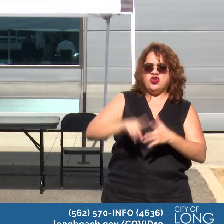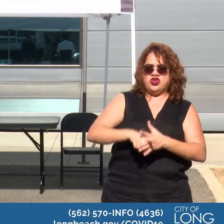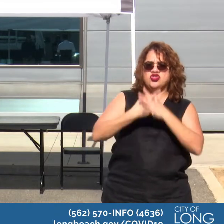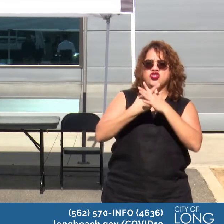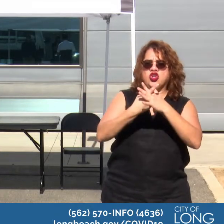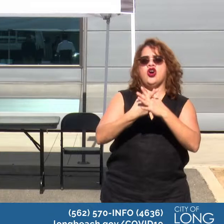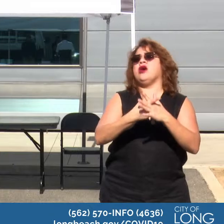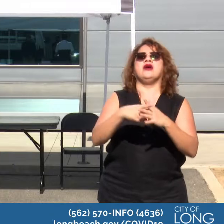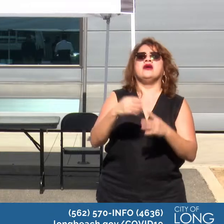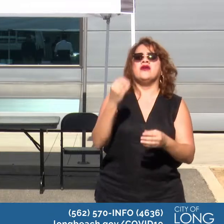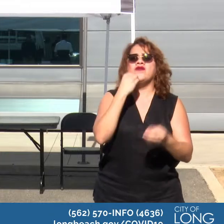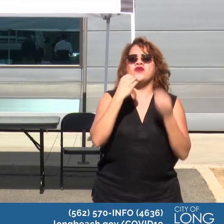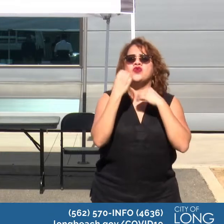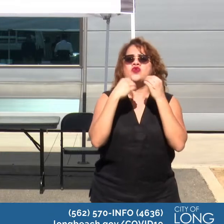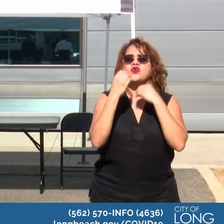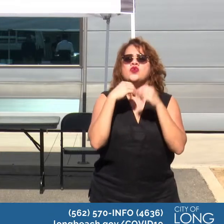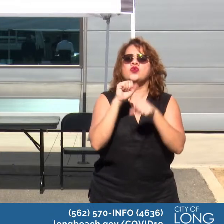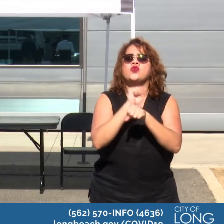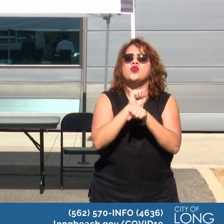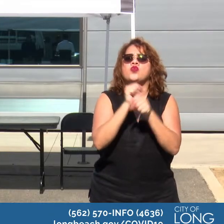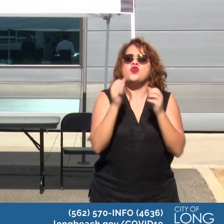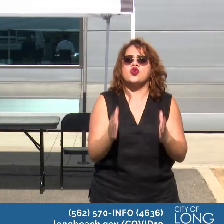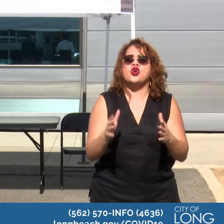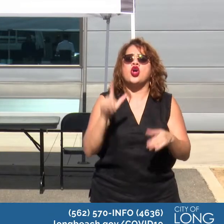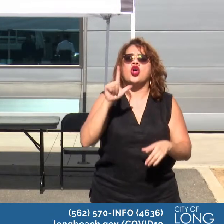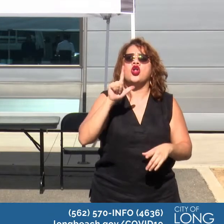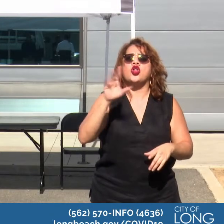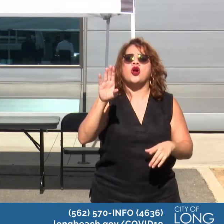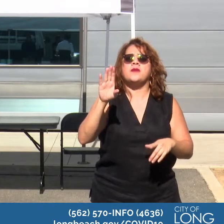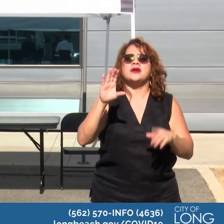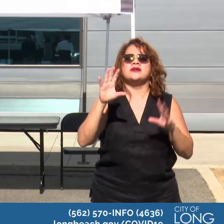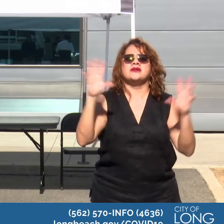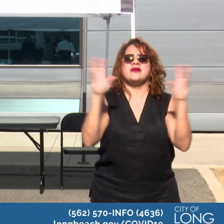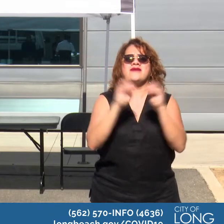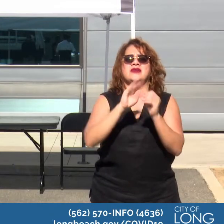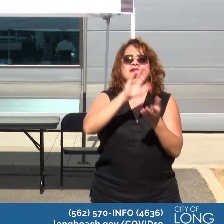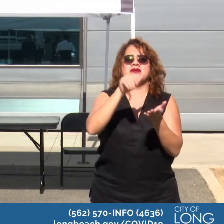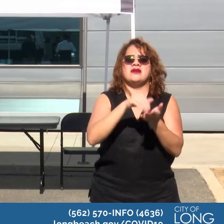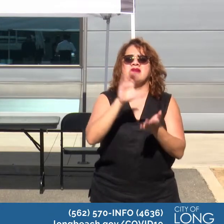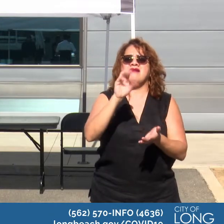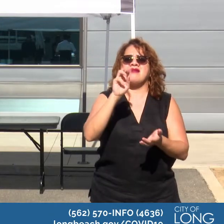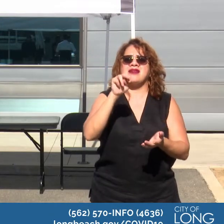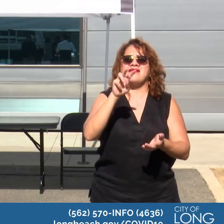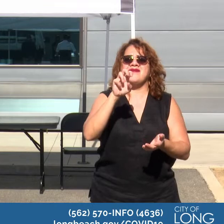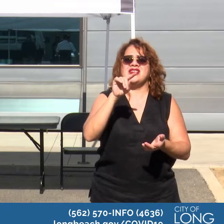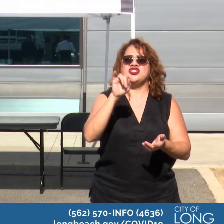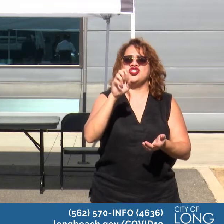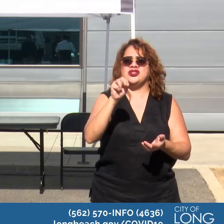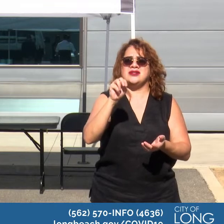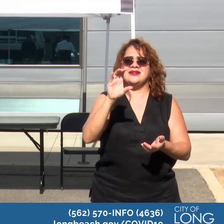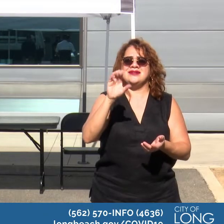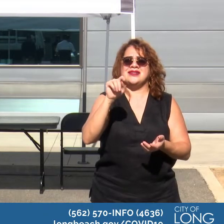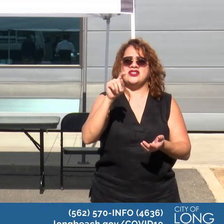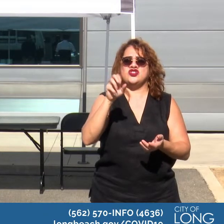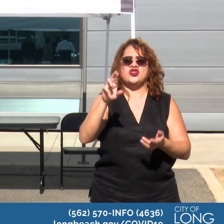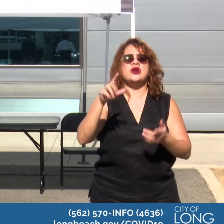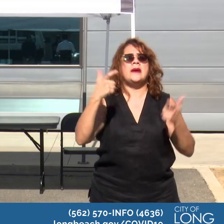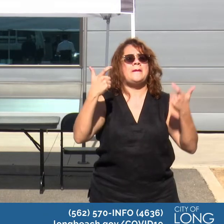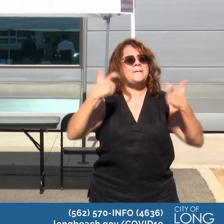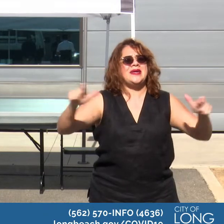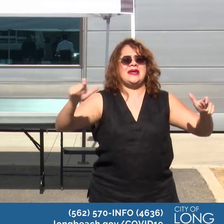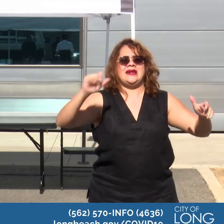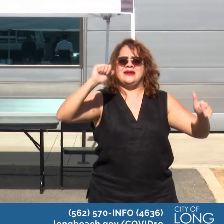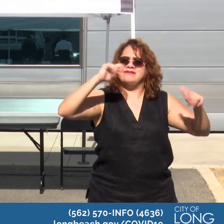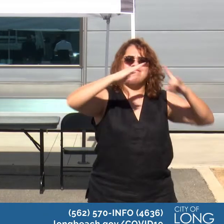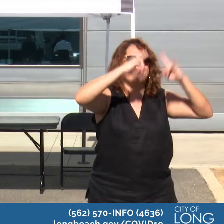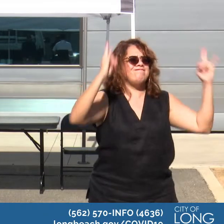Beach Convention Center into a mass vaccine distribution site. And the first folks to be vaccinated there will be folks that work